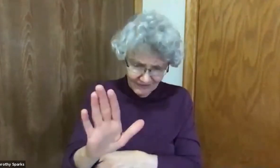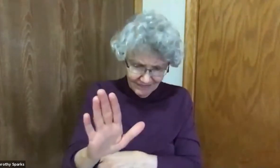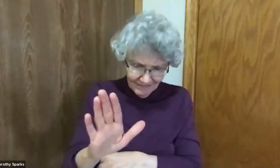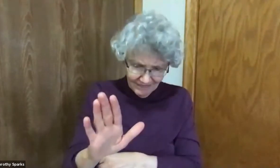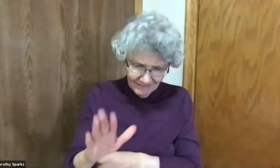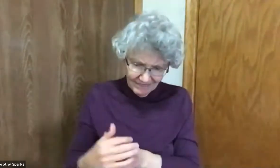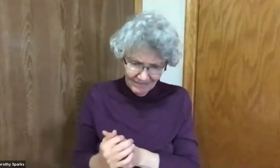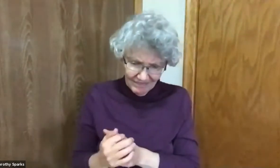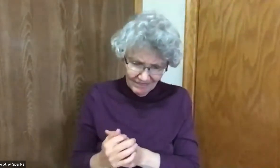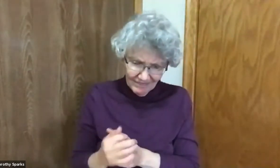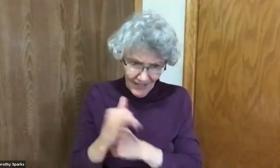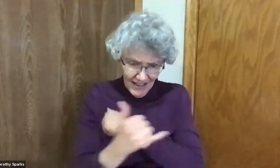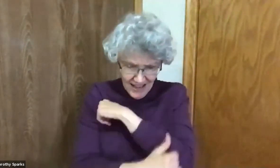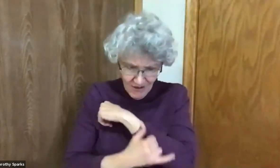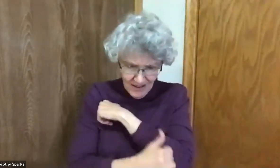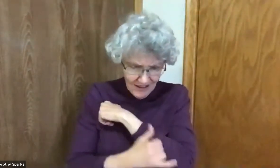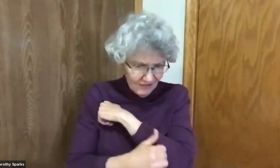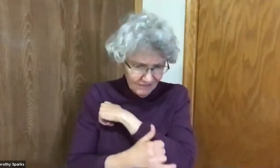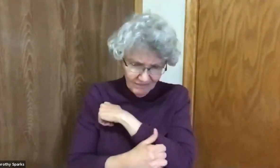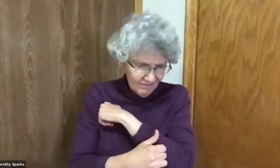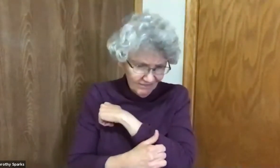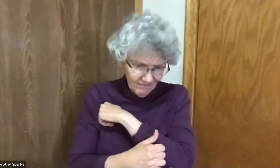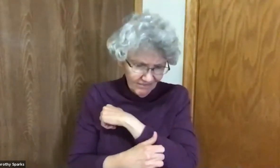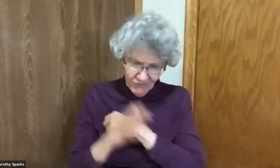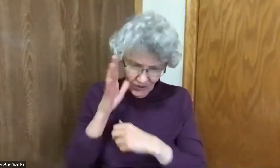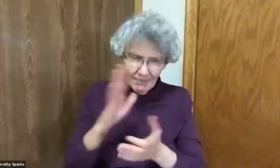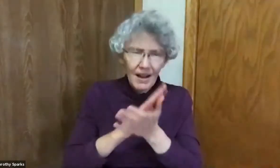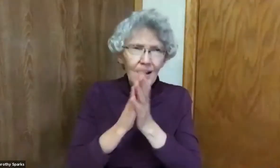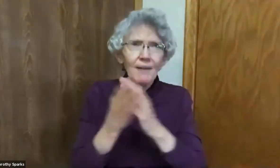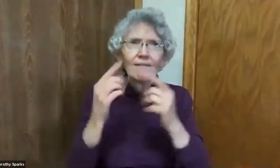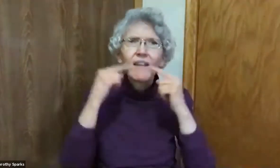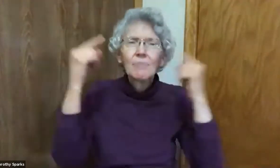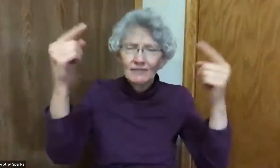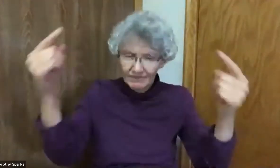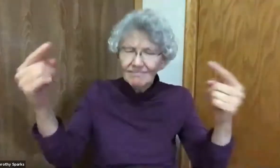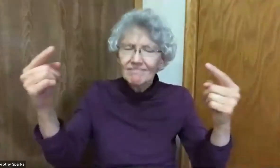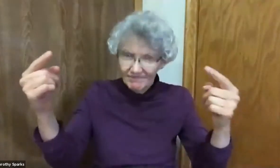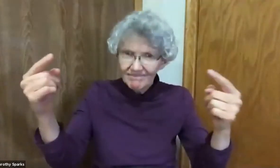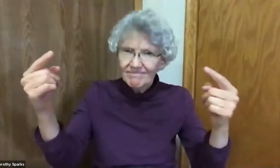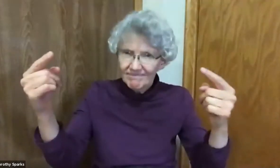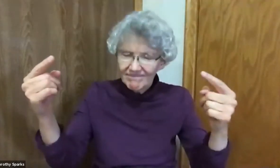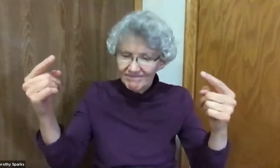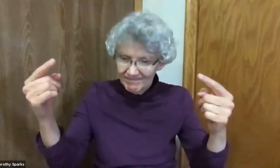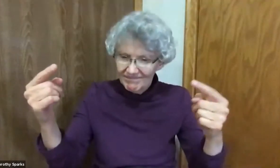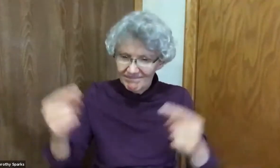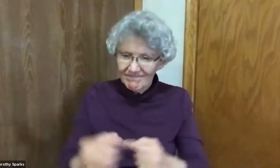The treasures of the nations will belong to them. And they will become